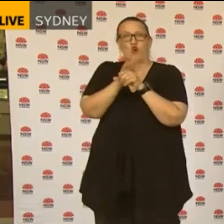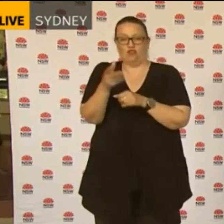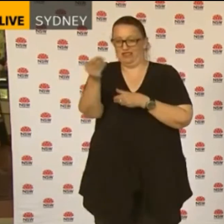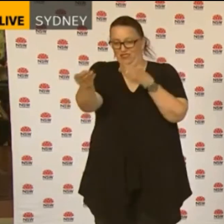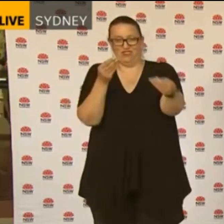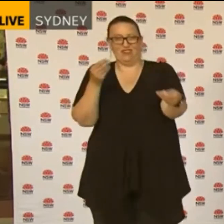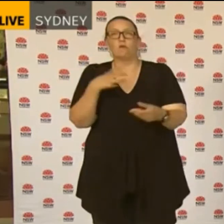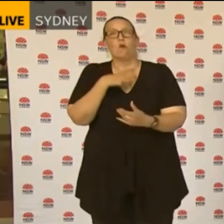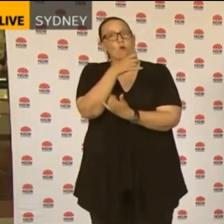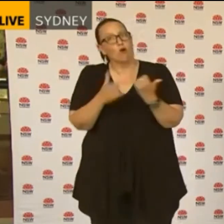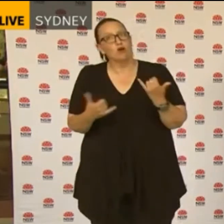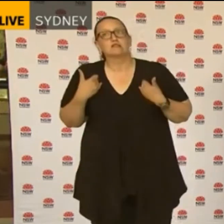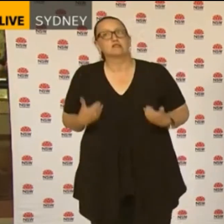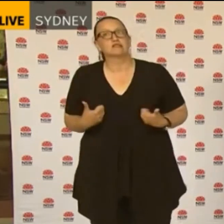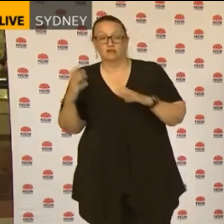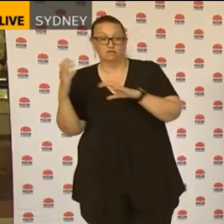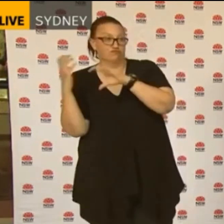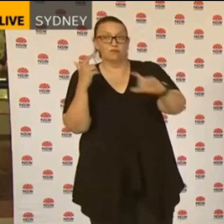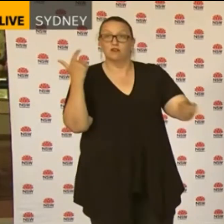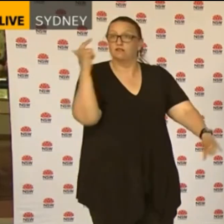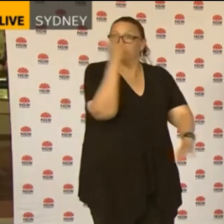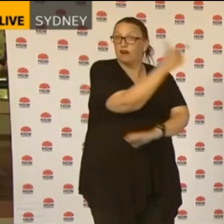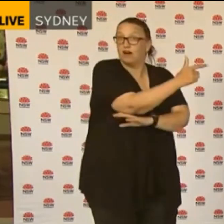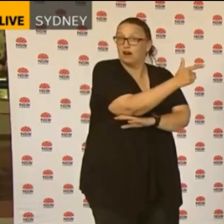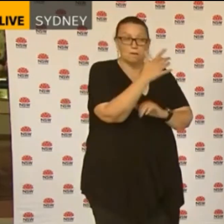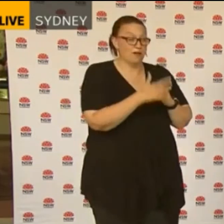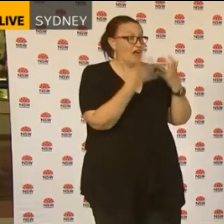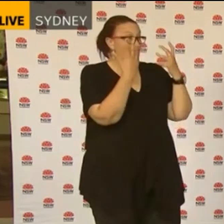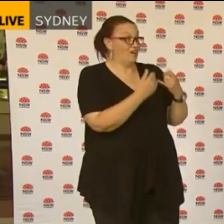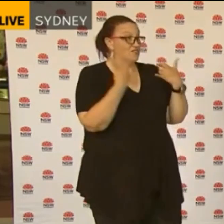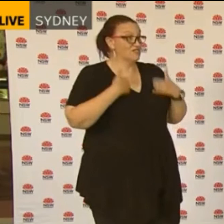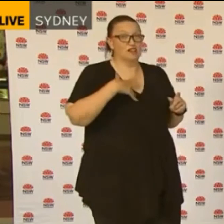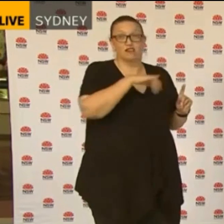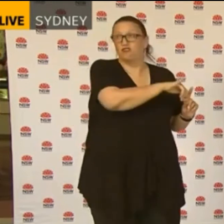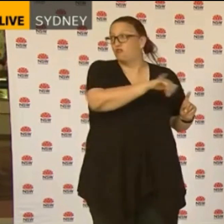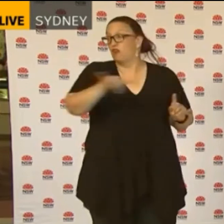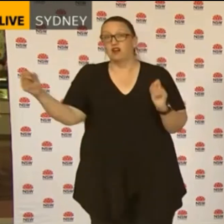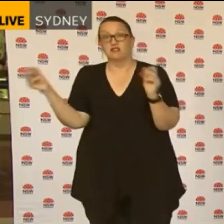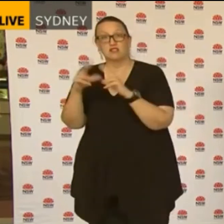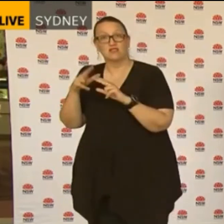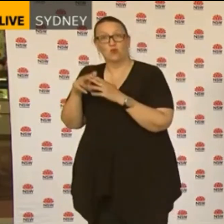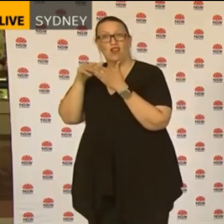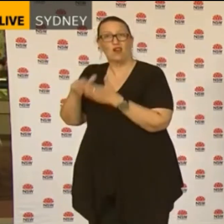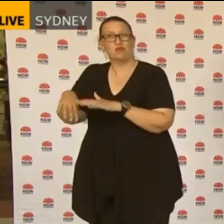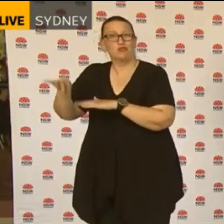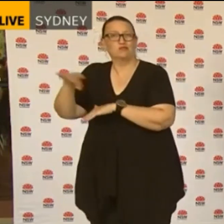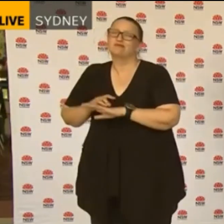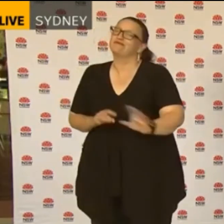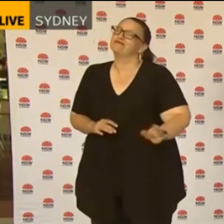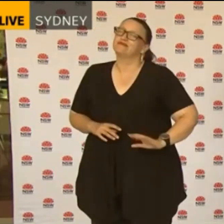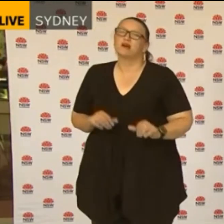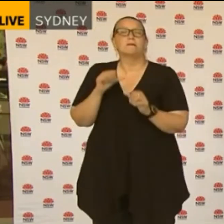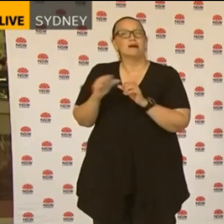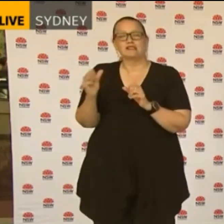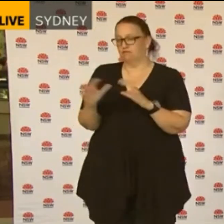people travelling for long periods of time, you're more likely to spread the virus than whether the trips are shorter. So all you would be doing is moving